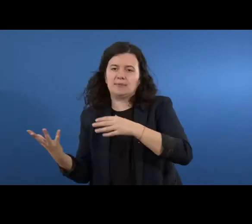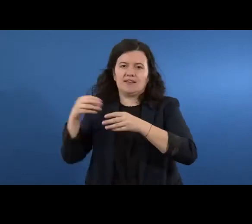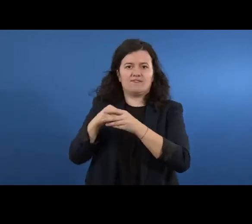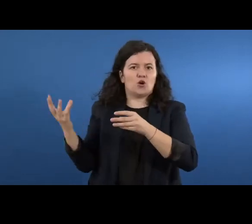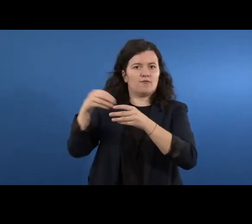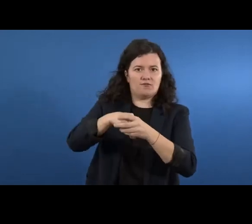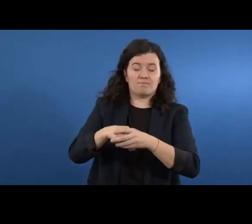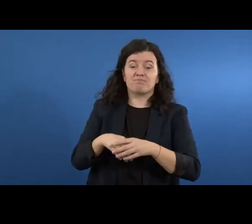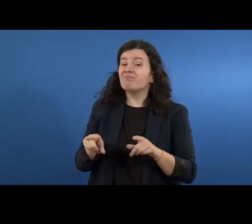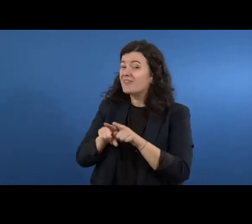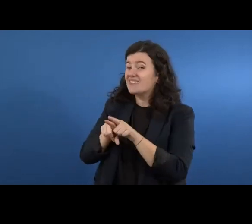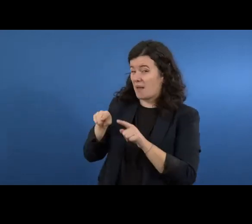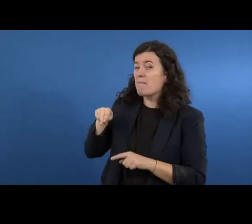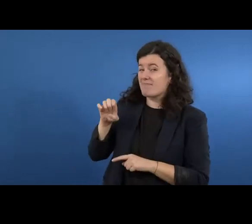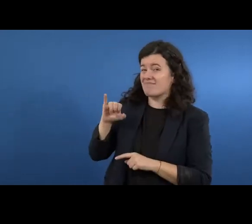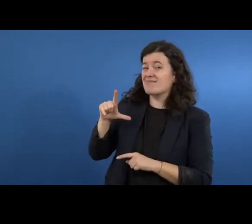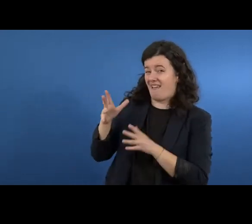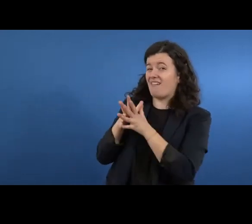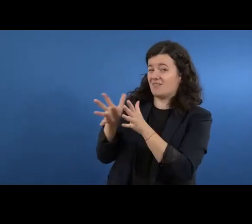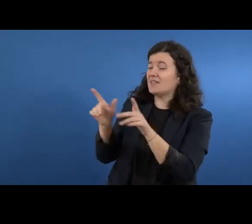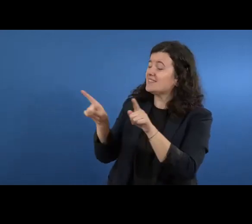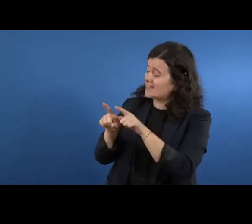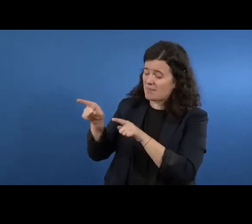mentioned that. Also identify,